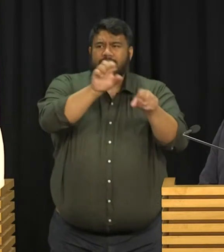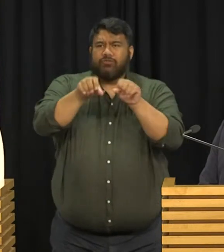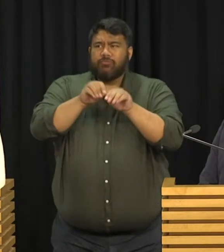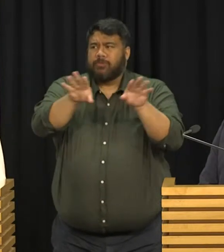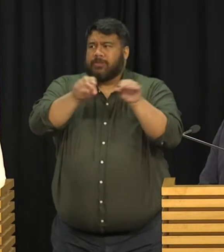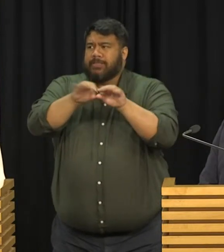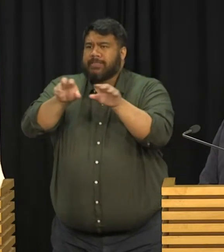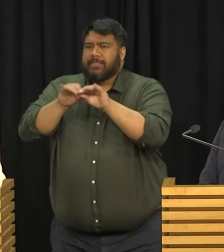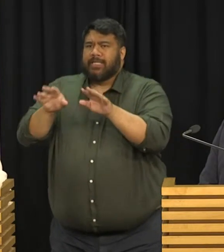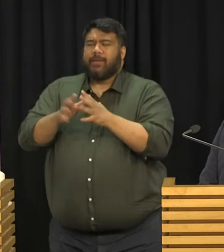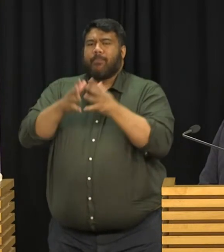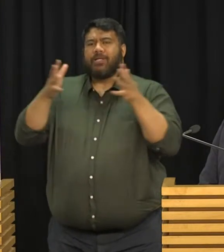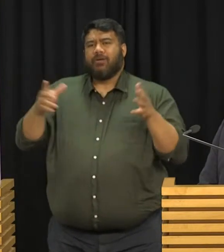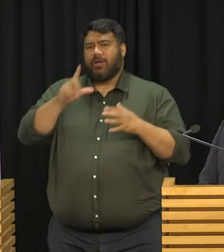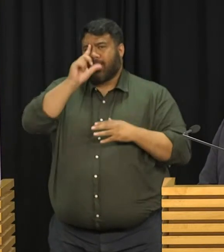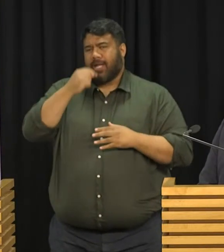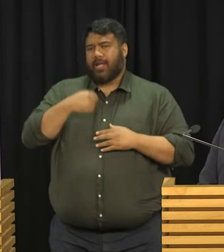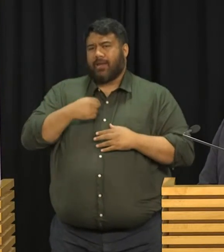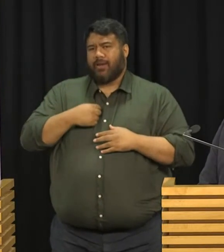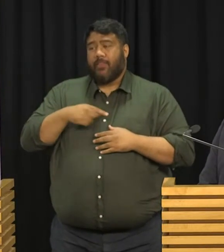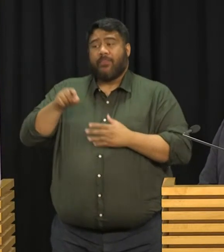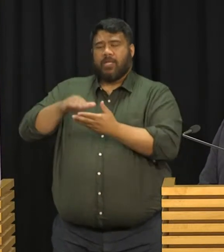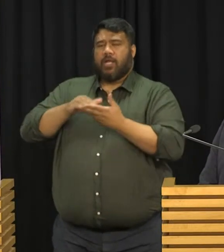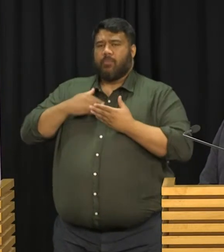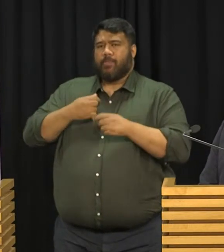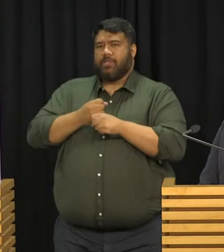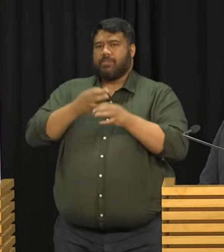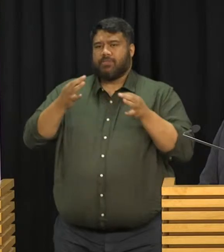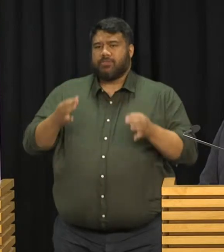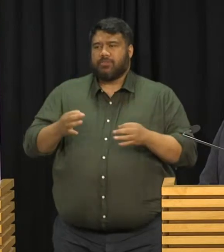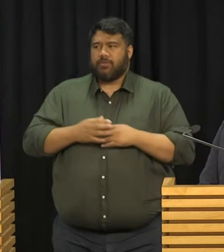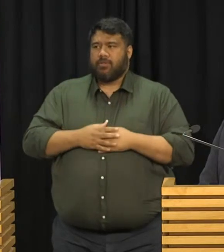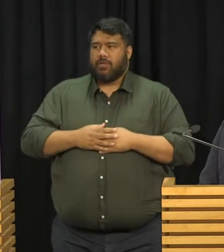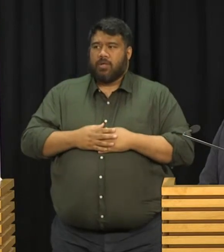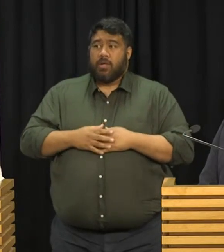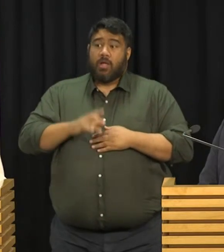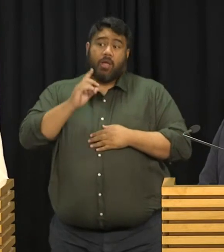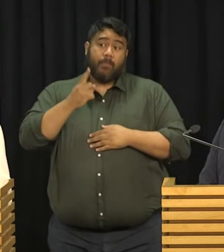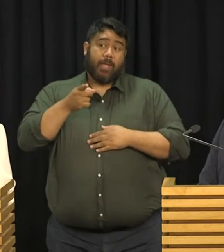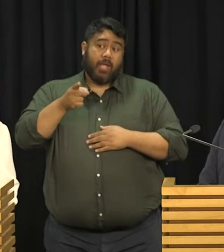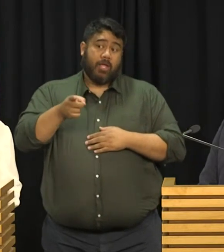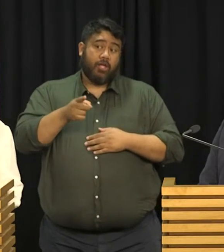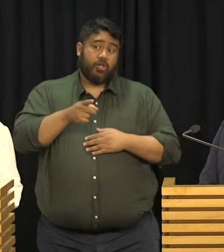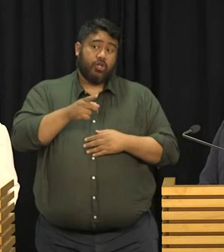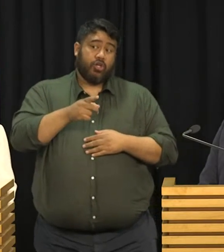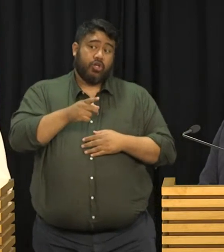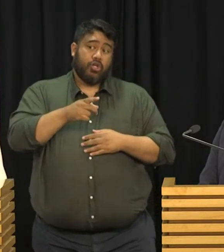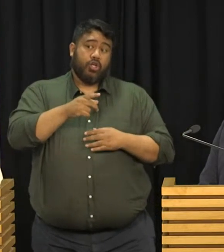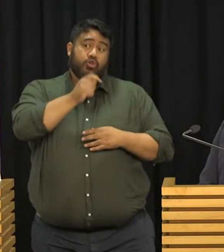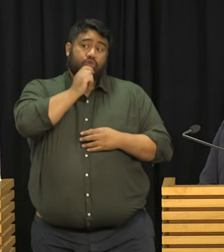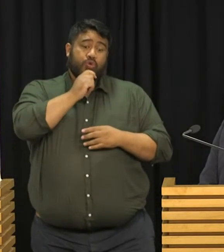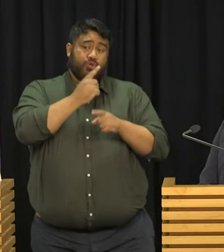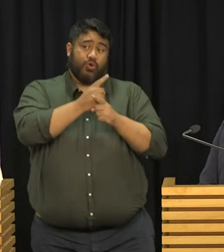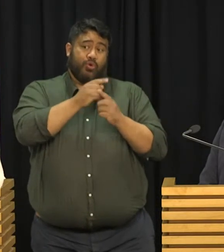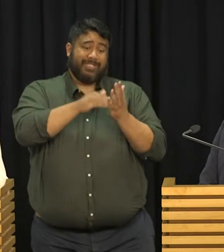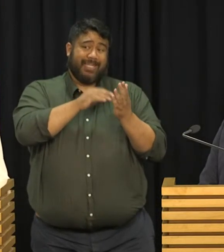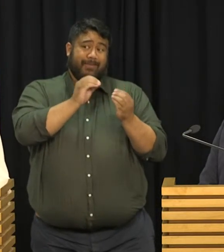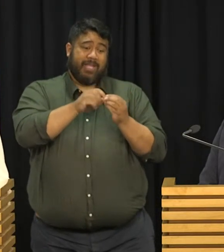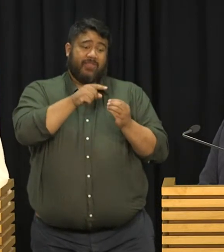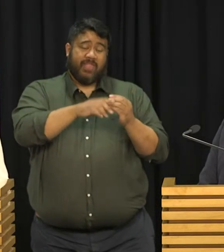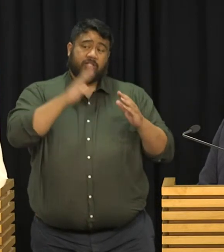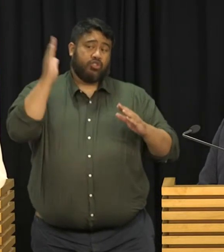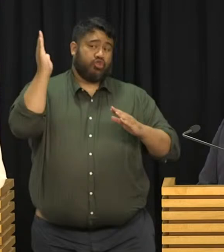better job. And so that's factored into some of my thinking. When you look at News Talk ZB commercially, it's the top rating station in the